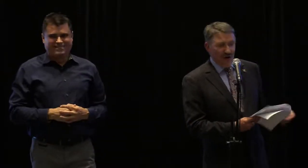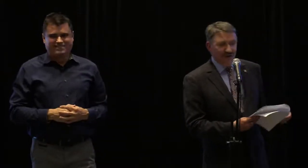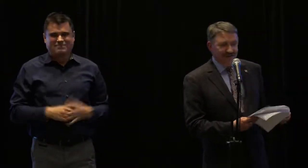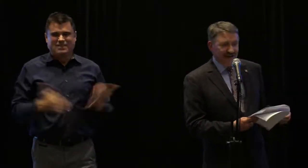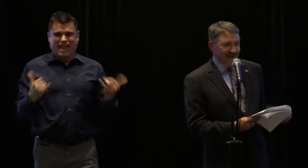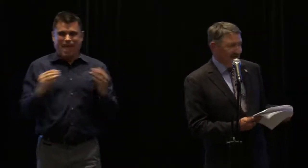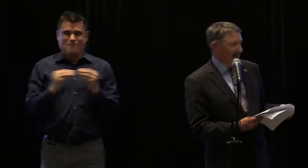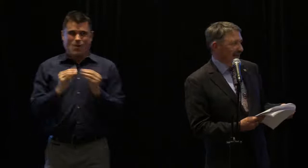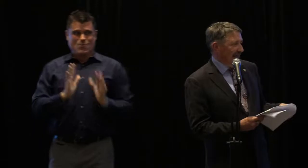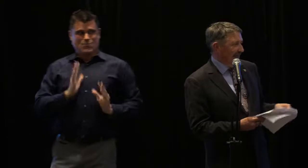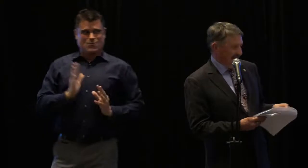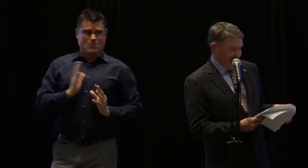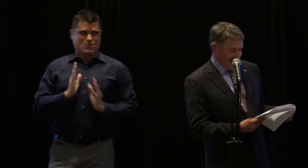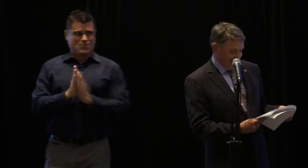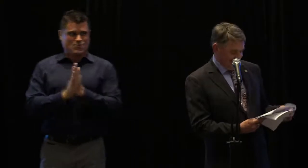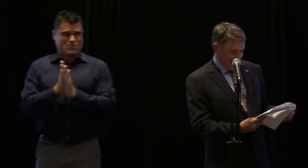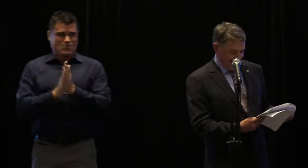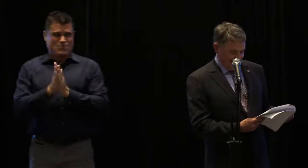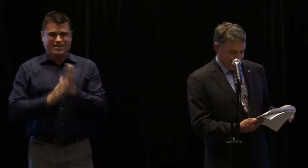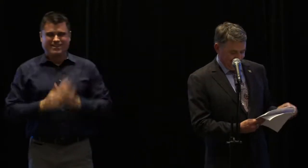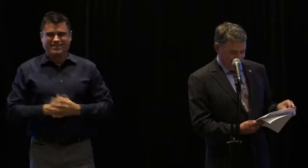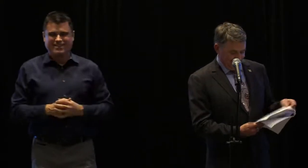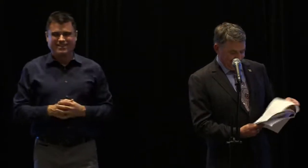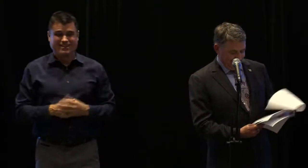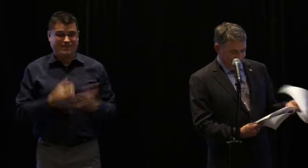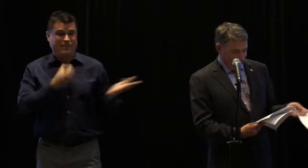Vinu knows that I like cake.